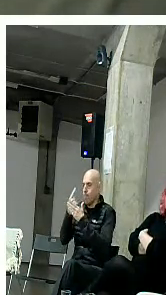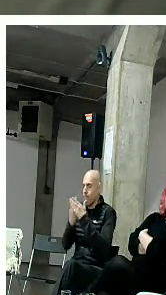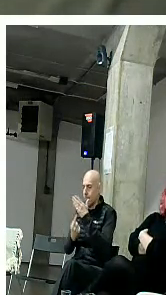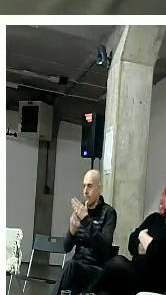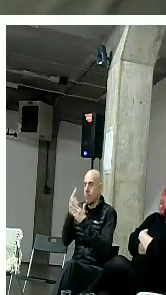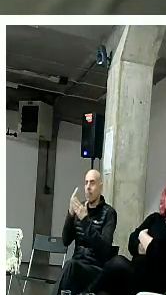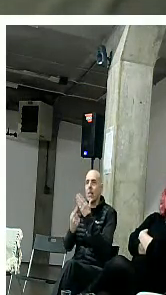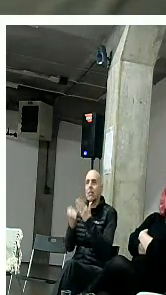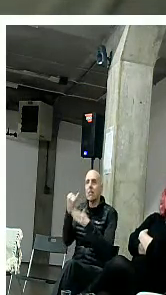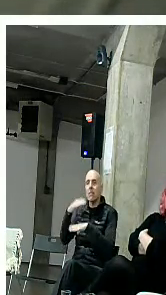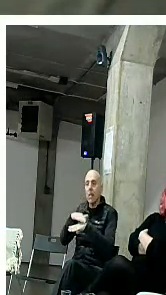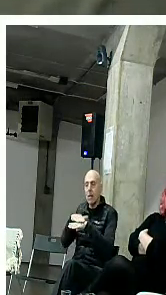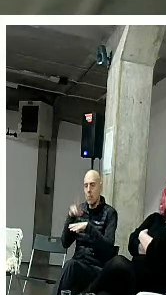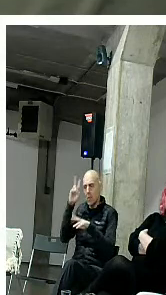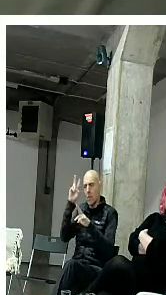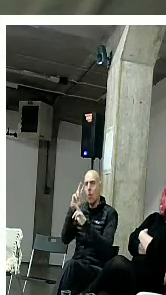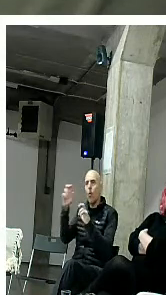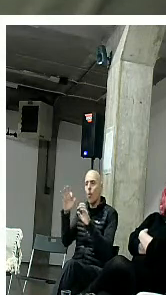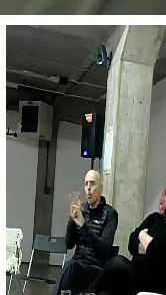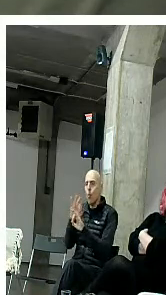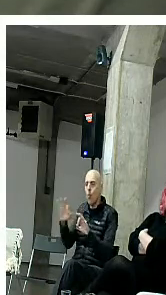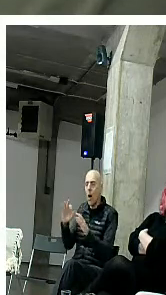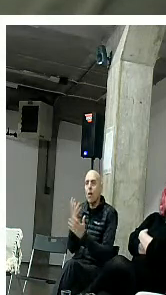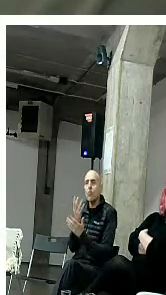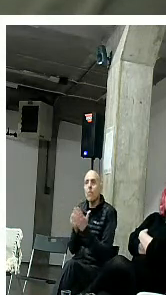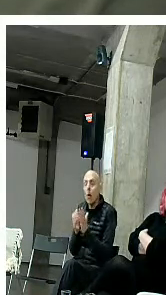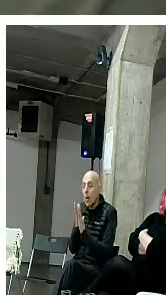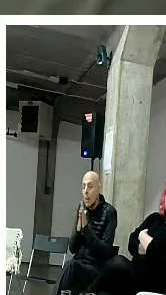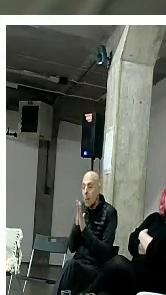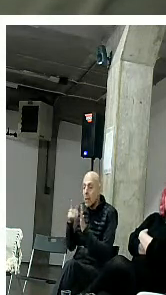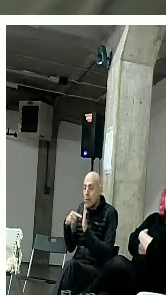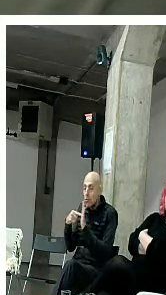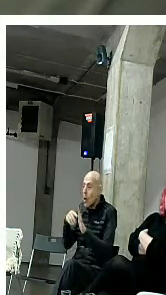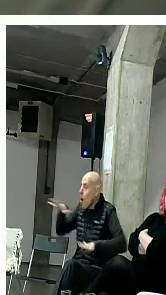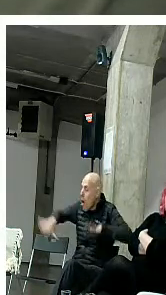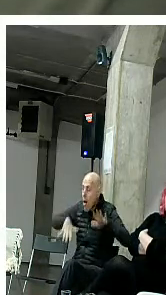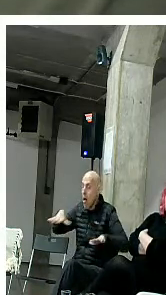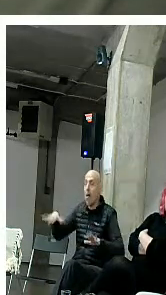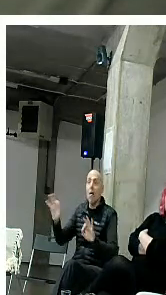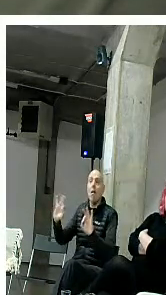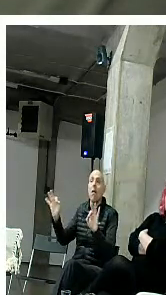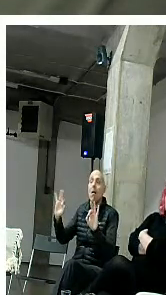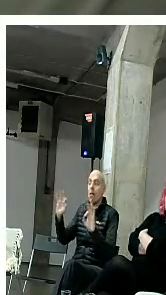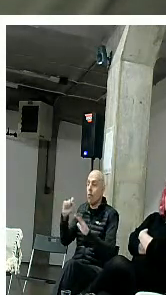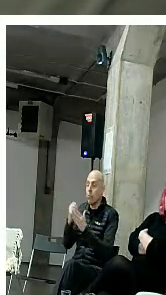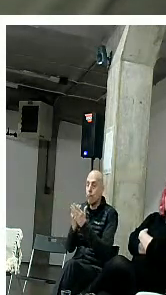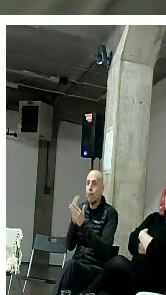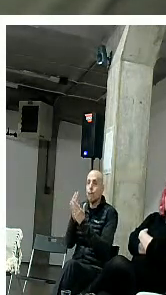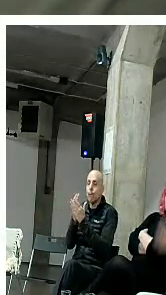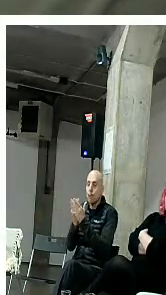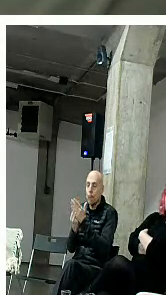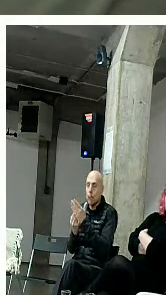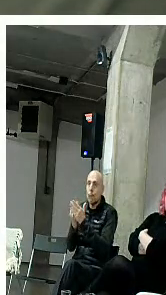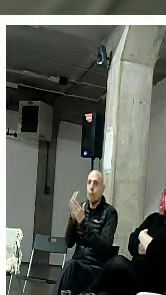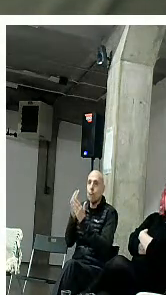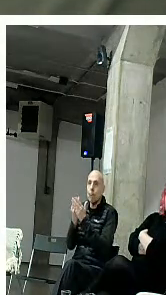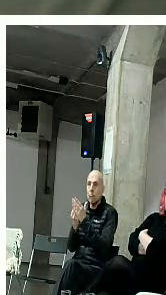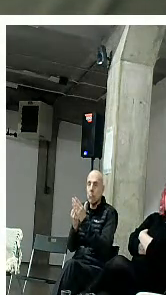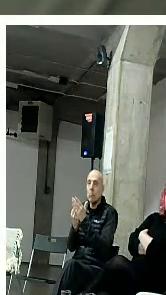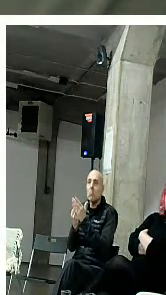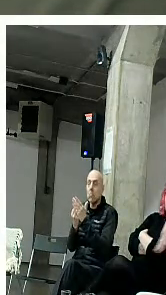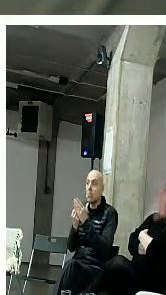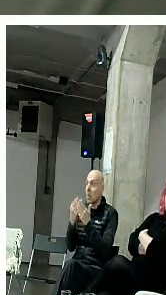quiet drowning, where you don't show that you're in distress and help. He had a